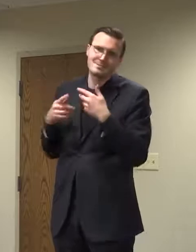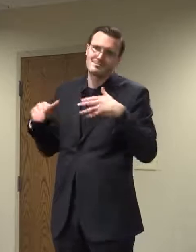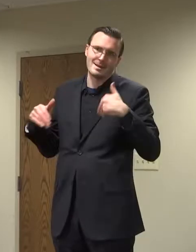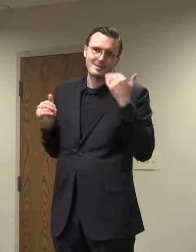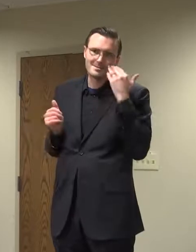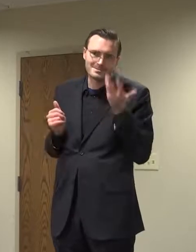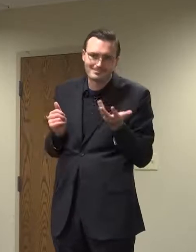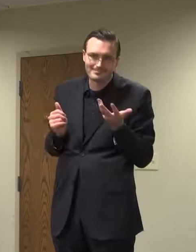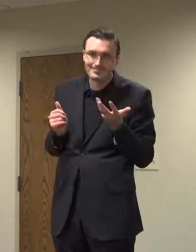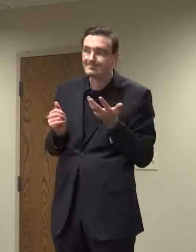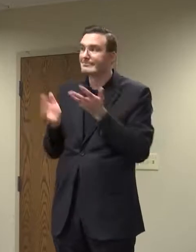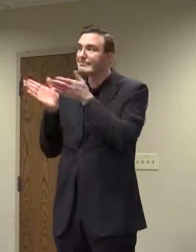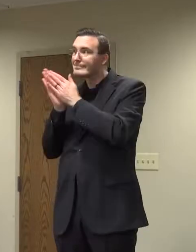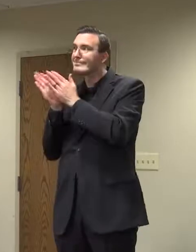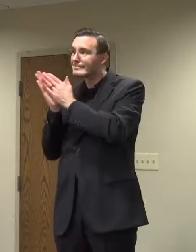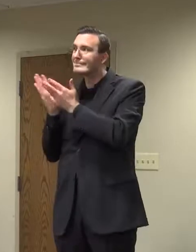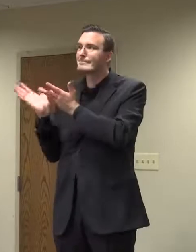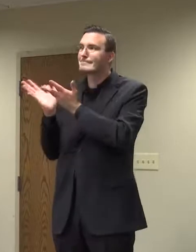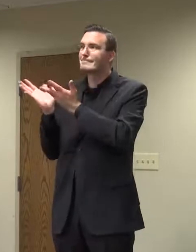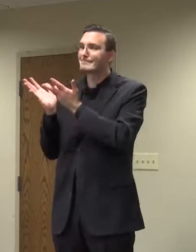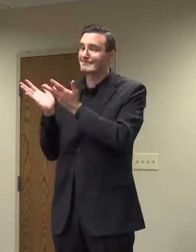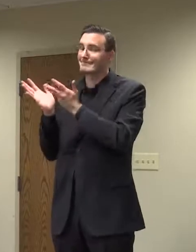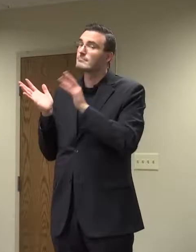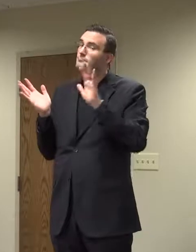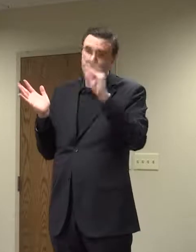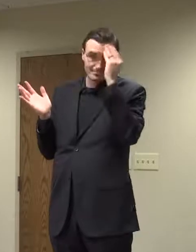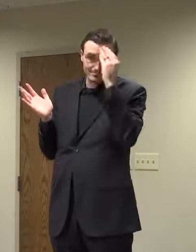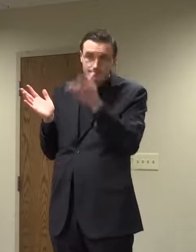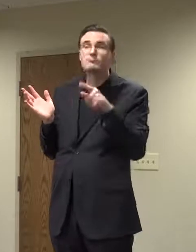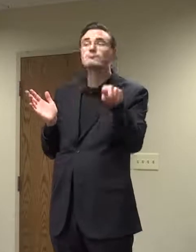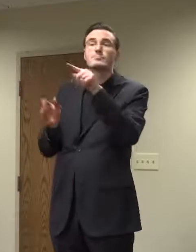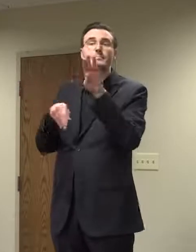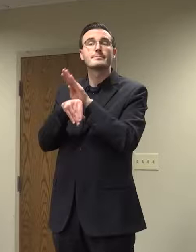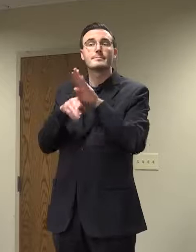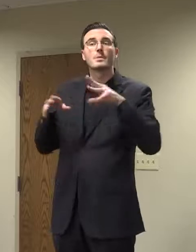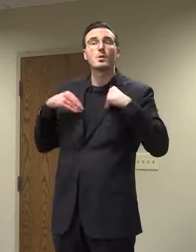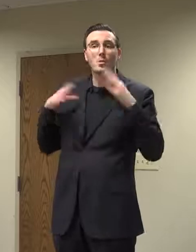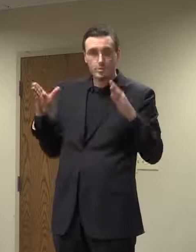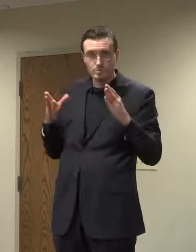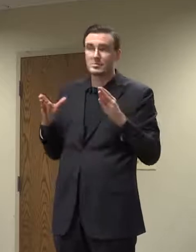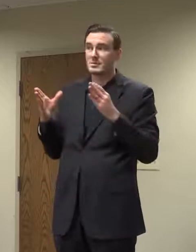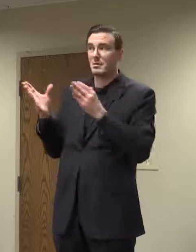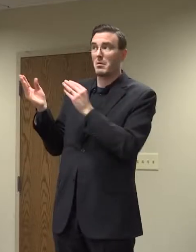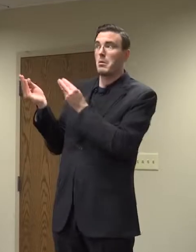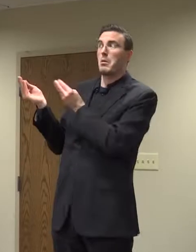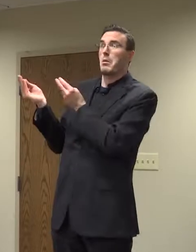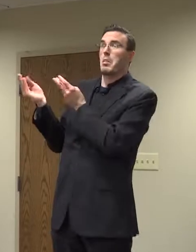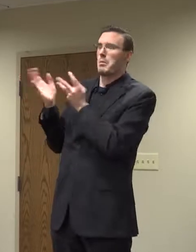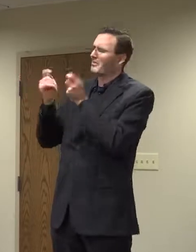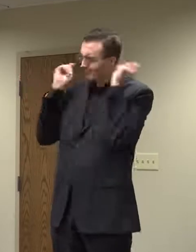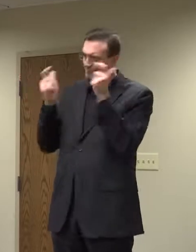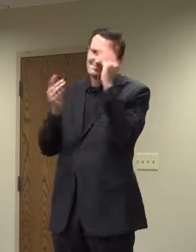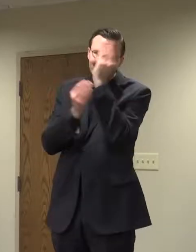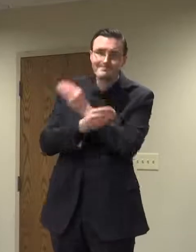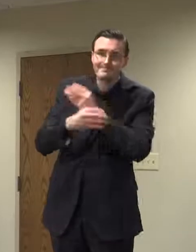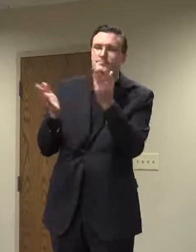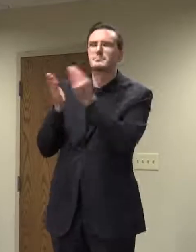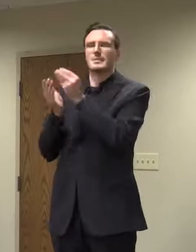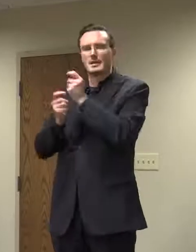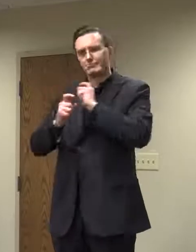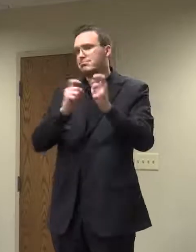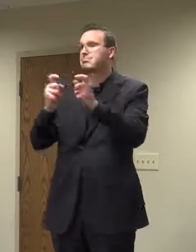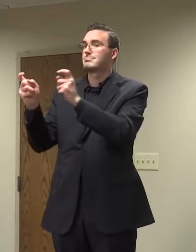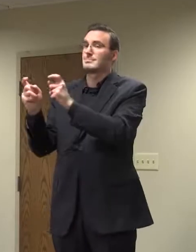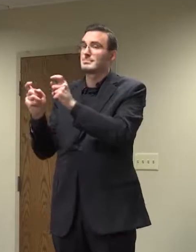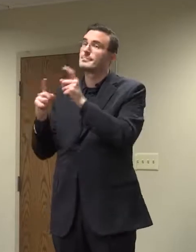rest assured, business owners, we will make you well aware of that so that we can get those dollars on the streets and into your hands so you can stay open and